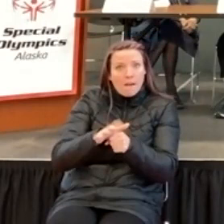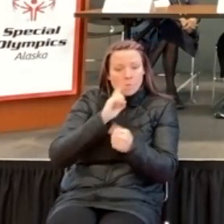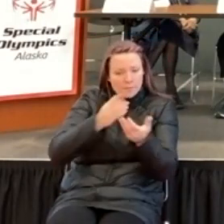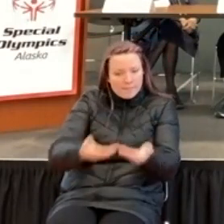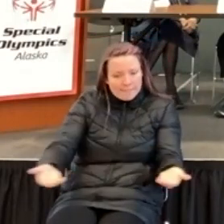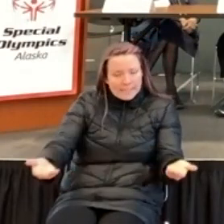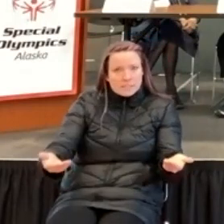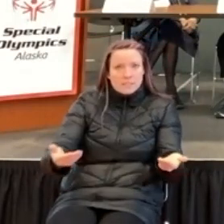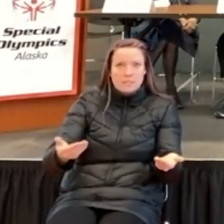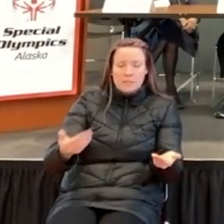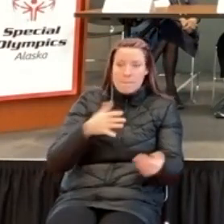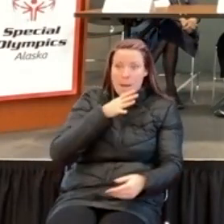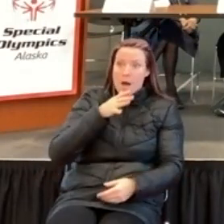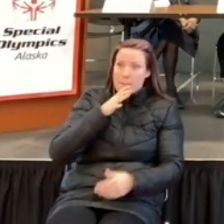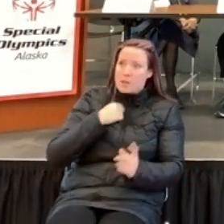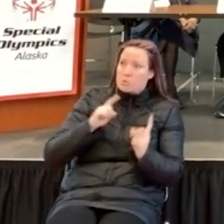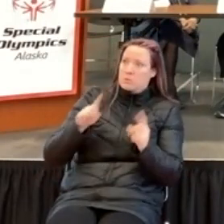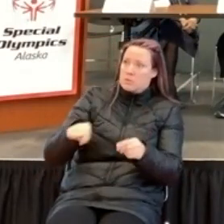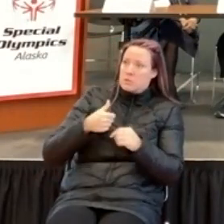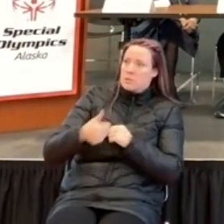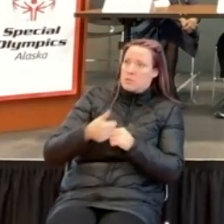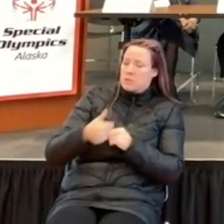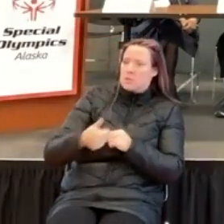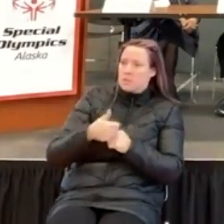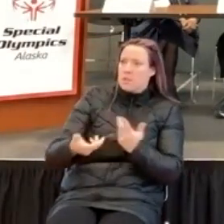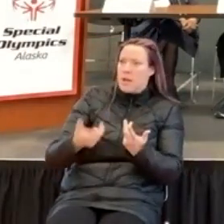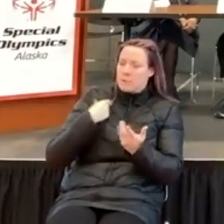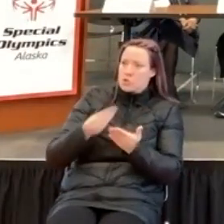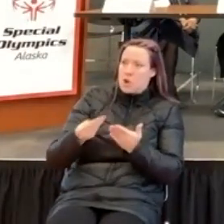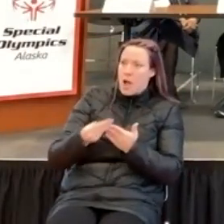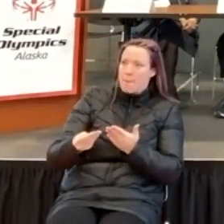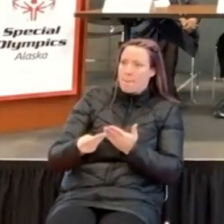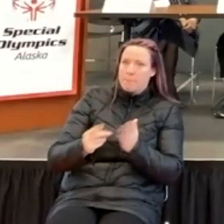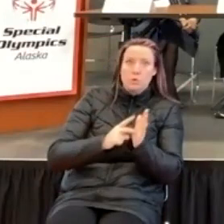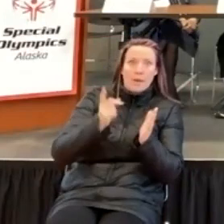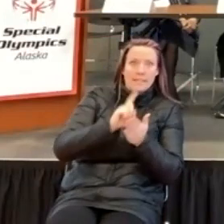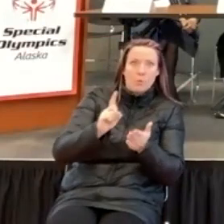the frequency that she was allowed to go out and be able to shop.